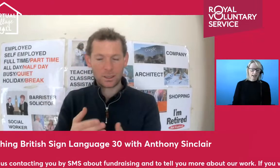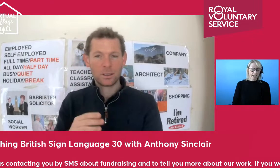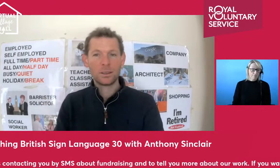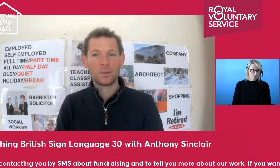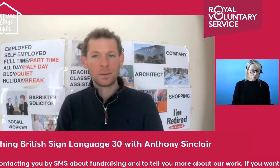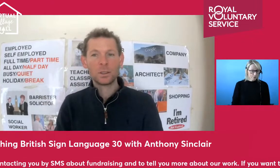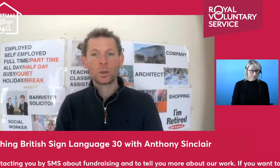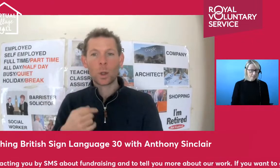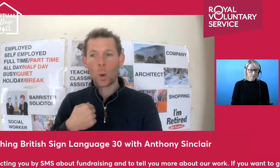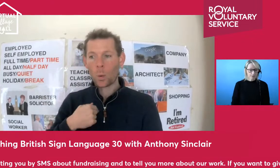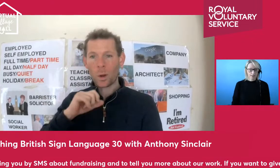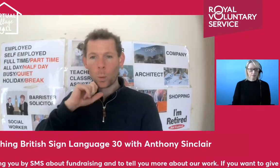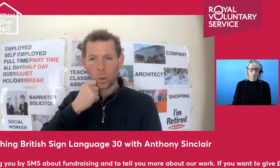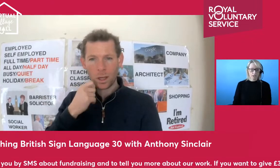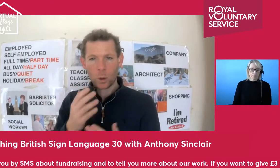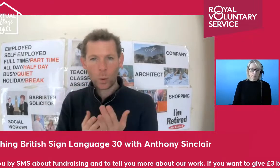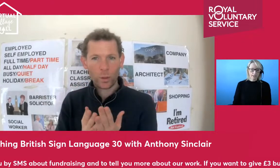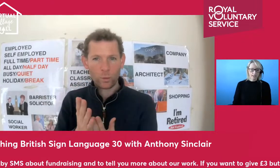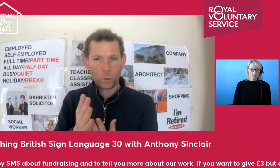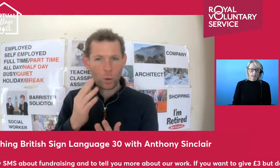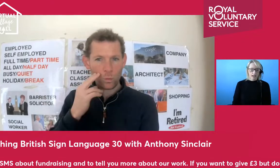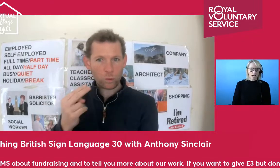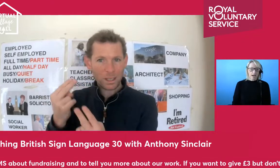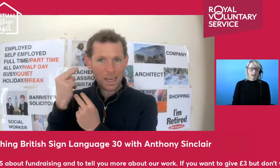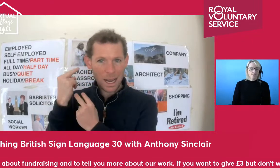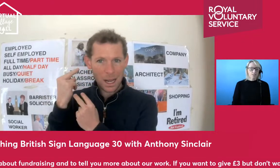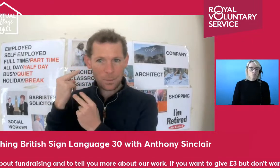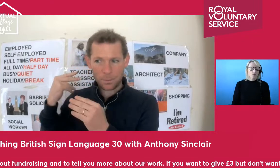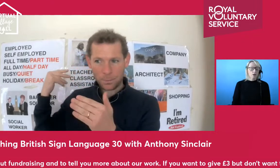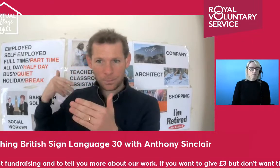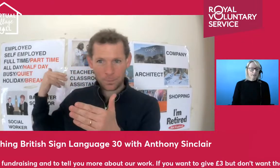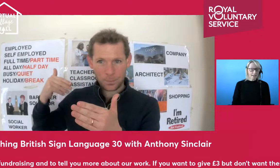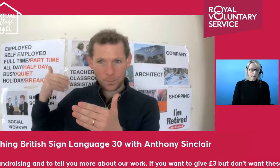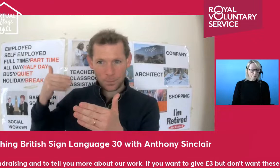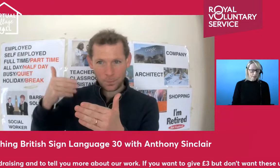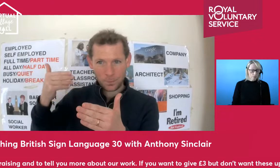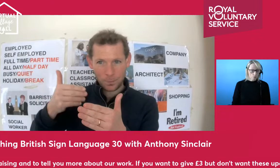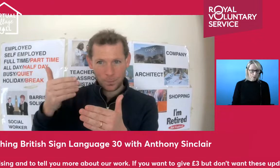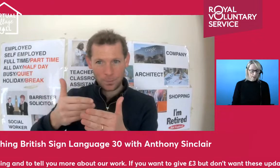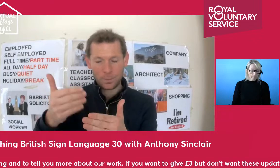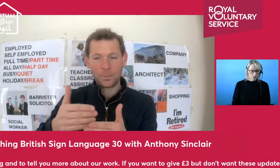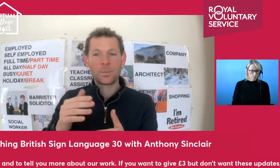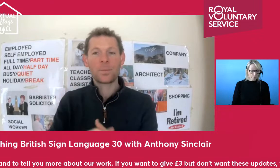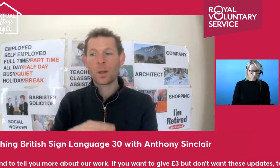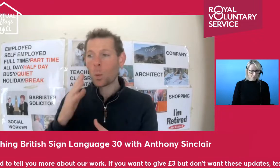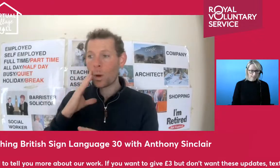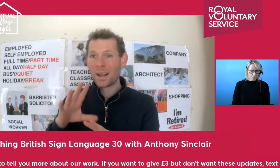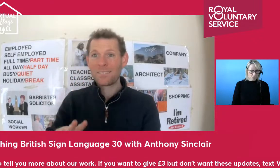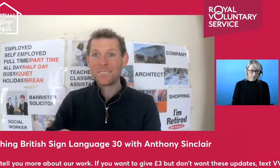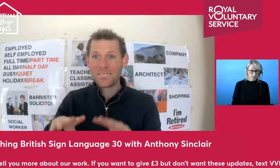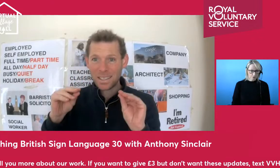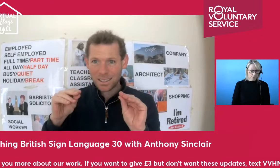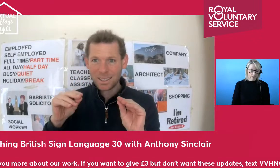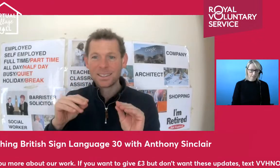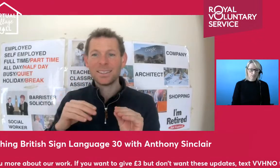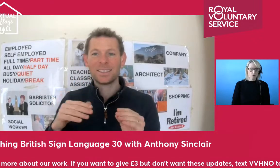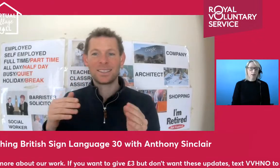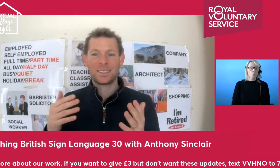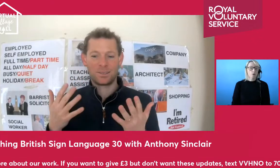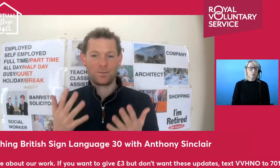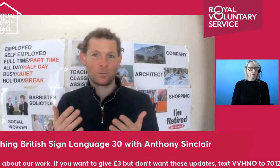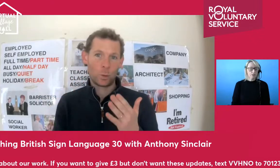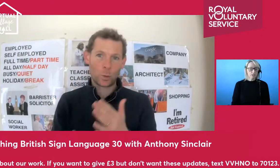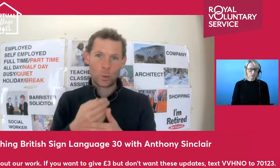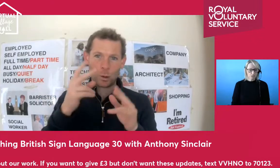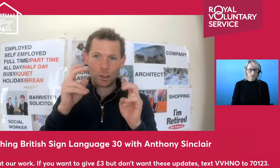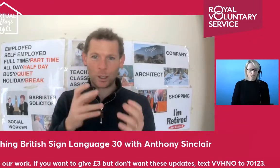Service every 2 weeks since the beginning of January. And we are recapping what we have done in previous sessions every week. And so then